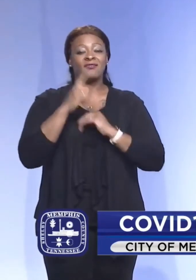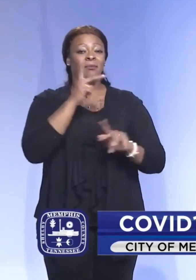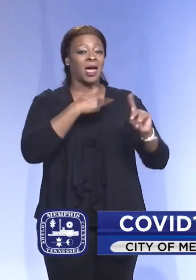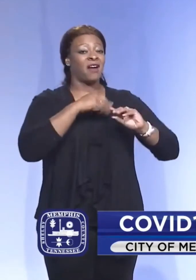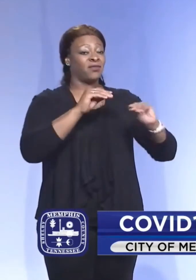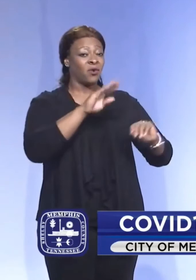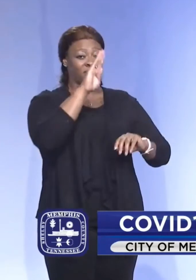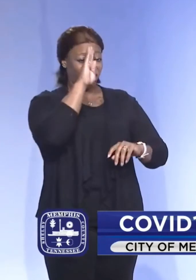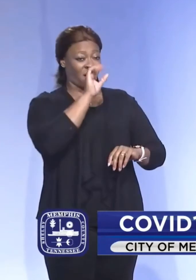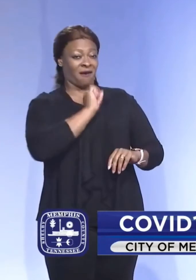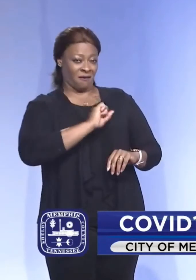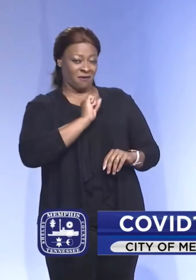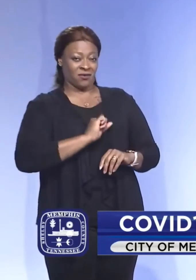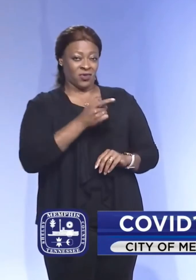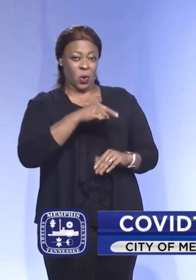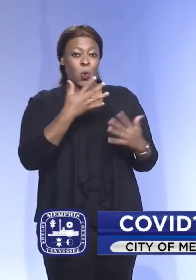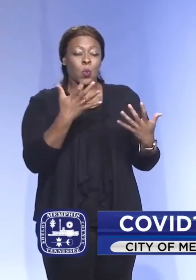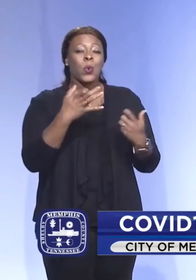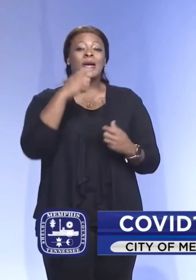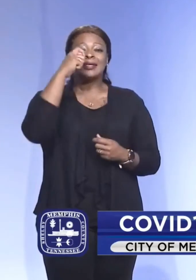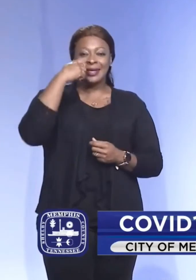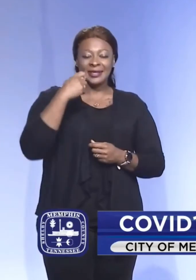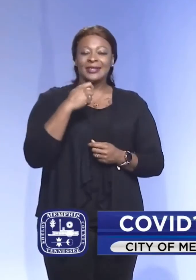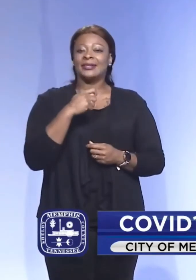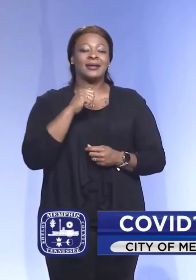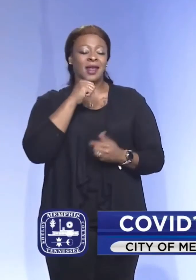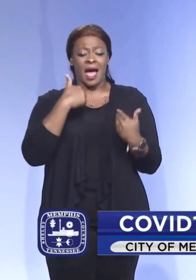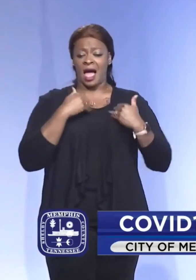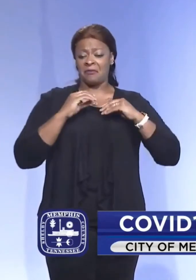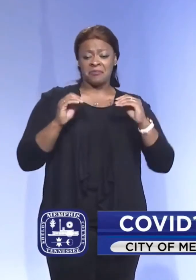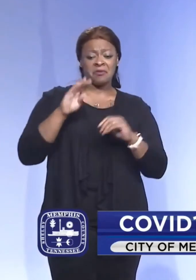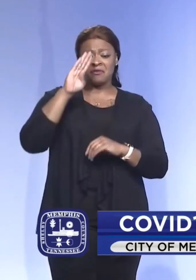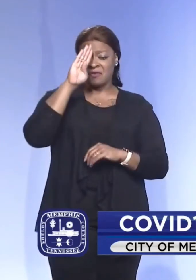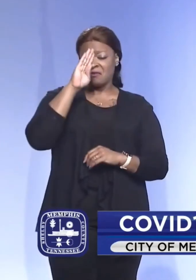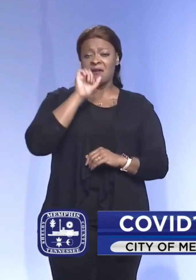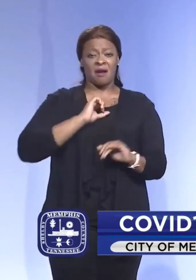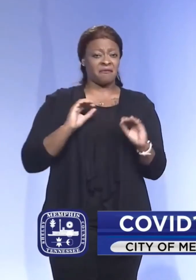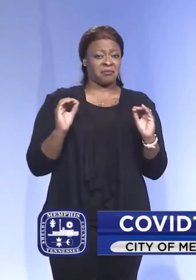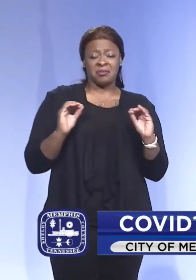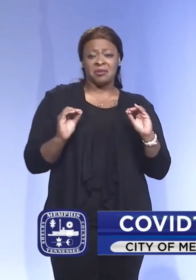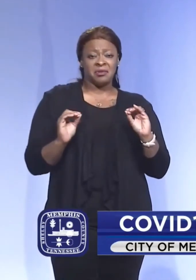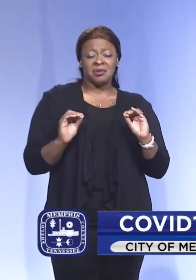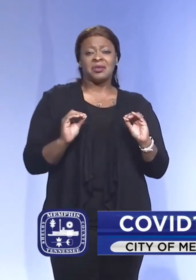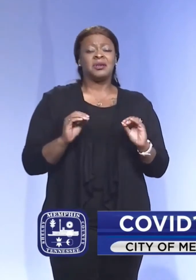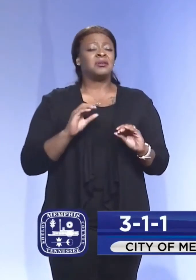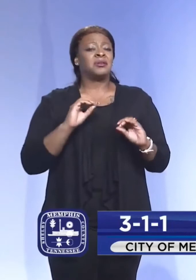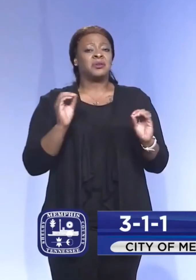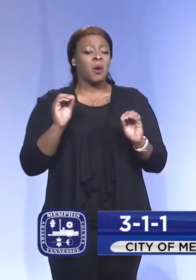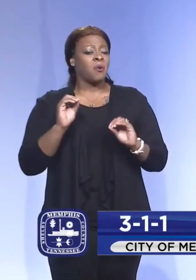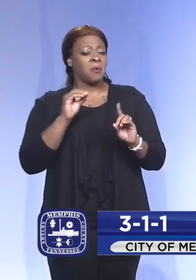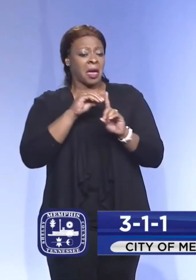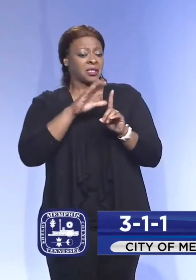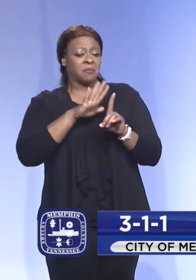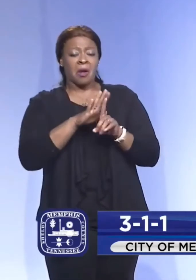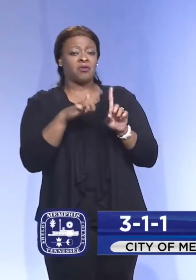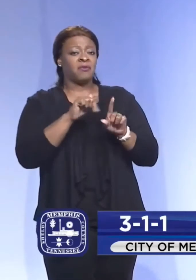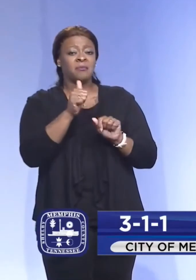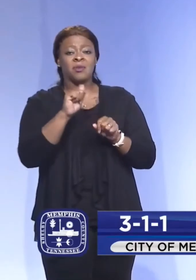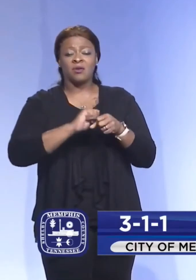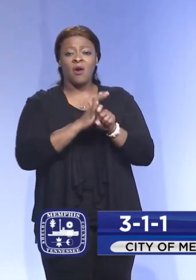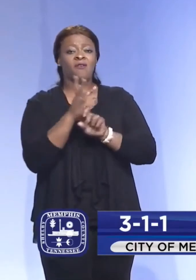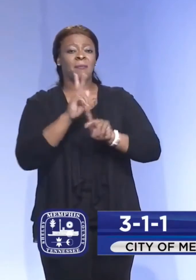People who are seeking testing and do not have any symptoms and do not have a known exposure